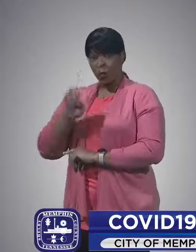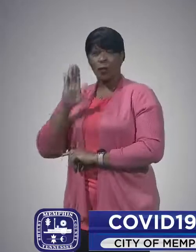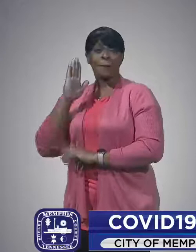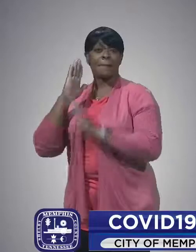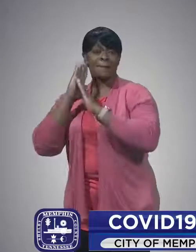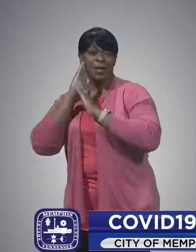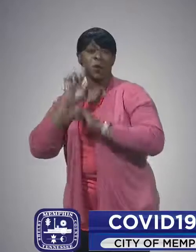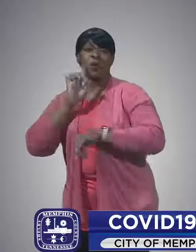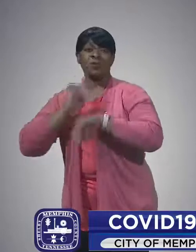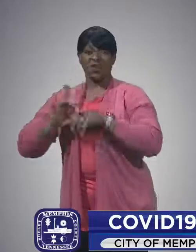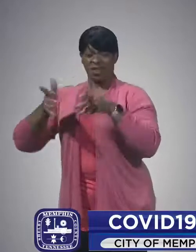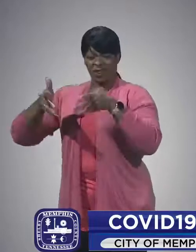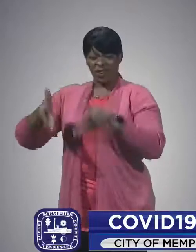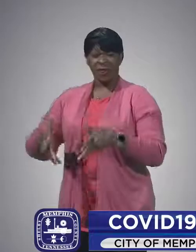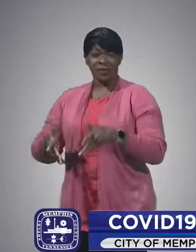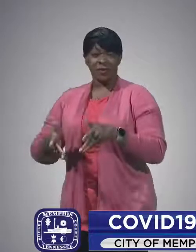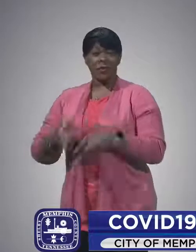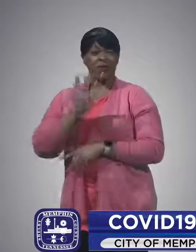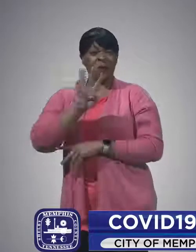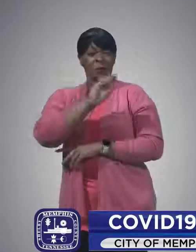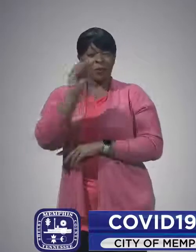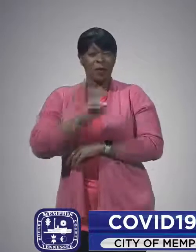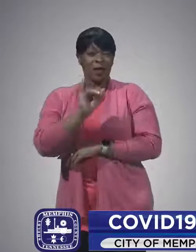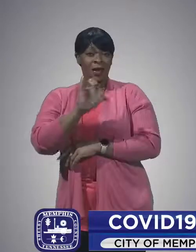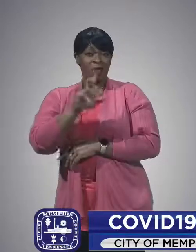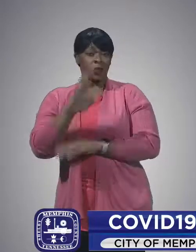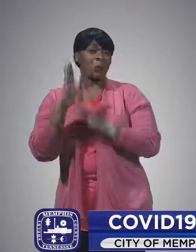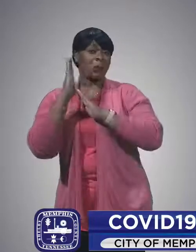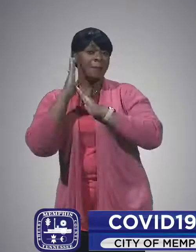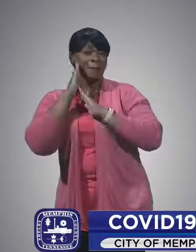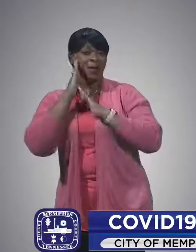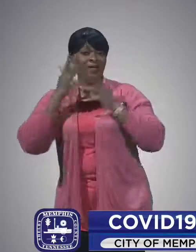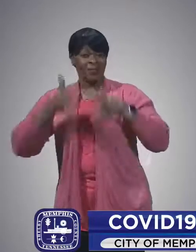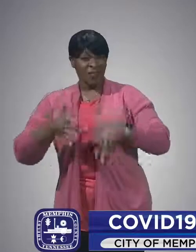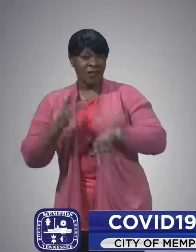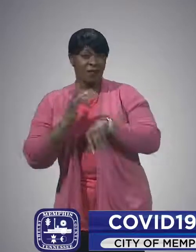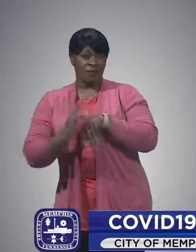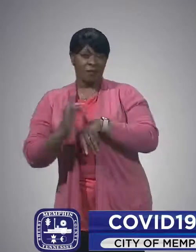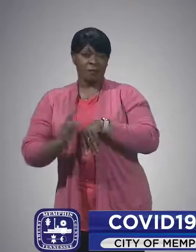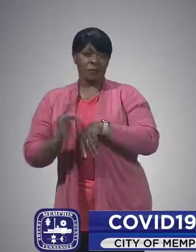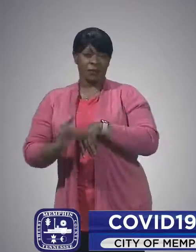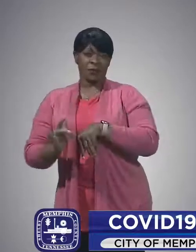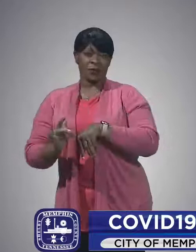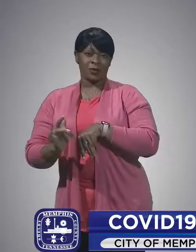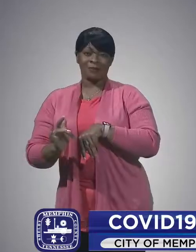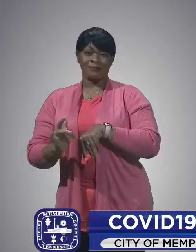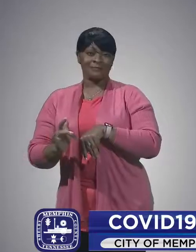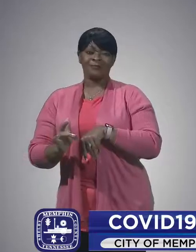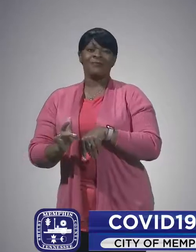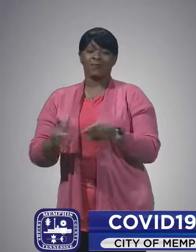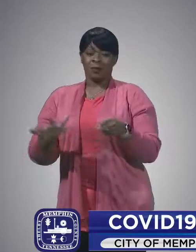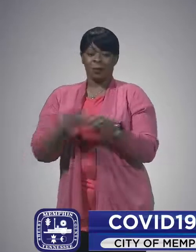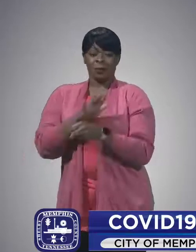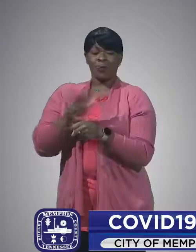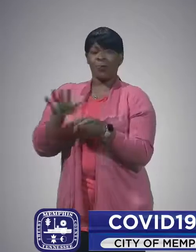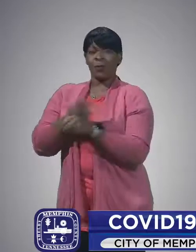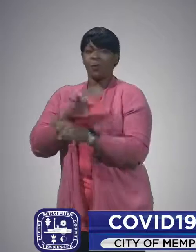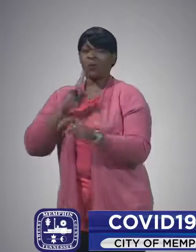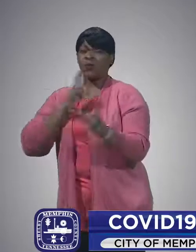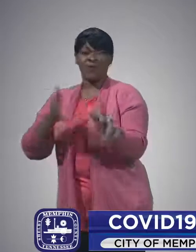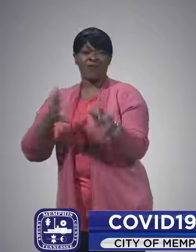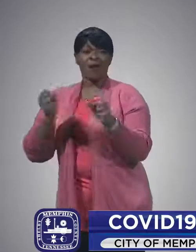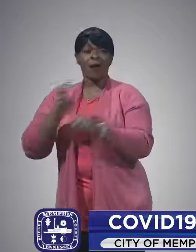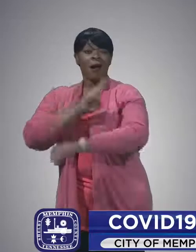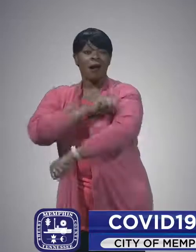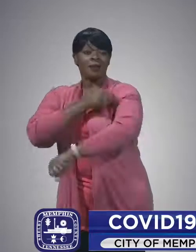capacity available and about 4% of our ICU bed capacity available, but that is filling up rapidly, and